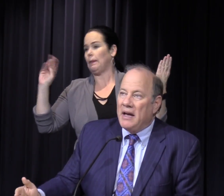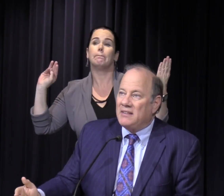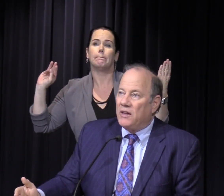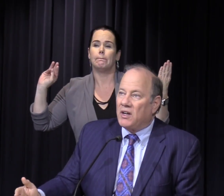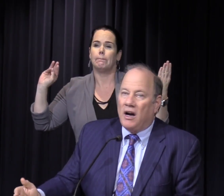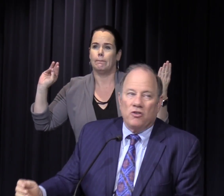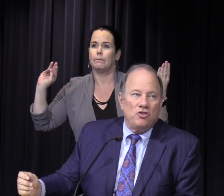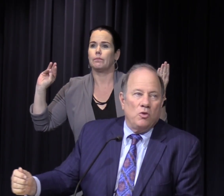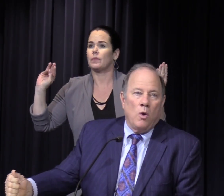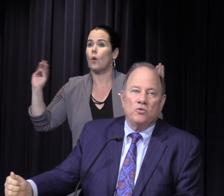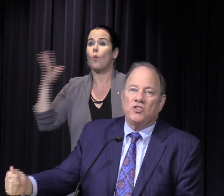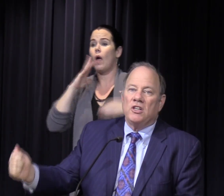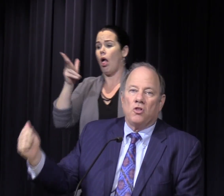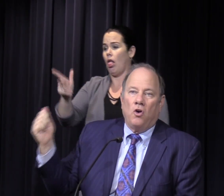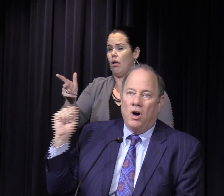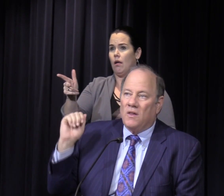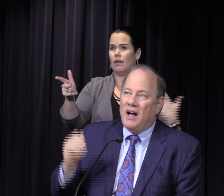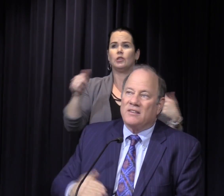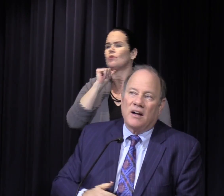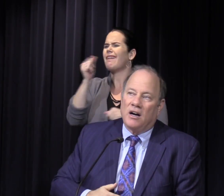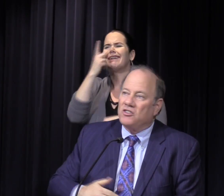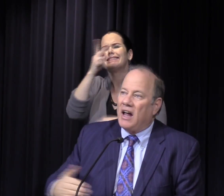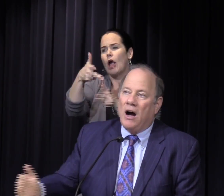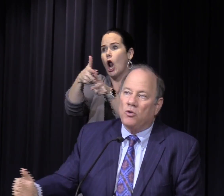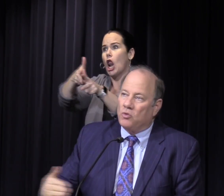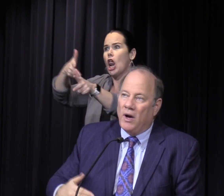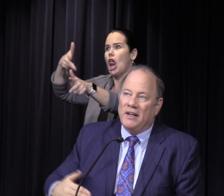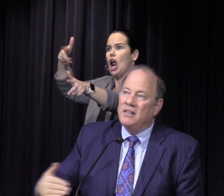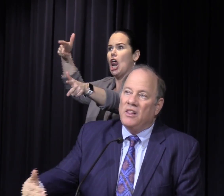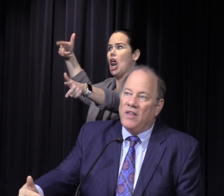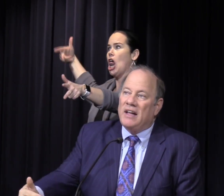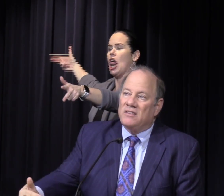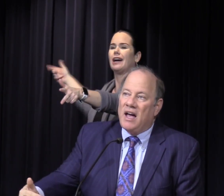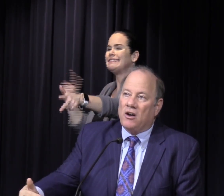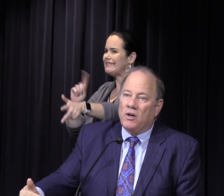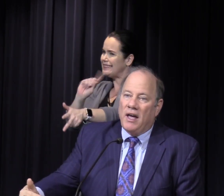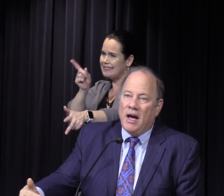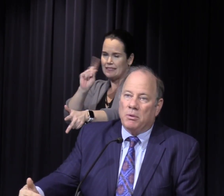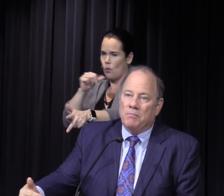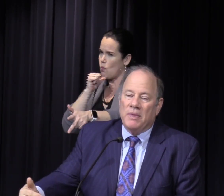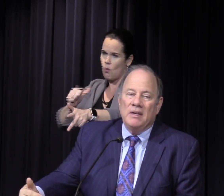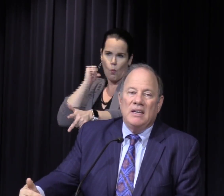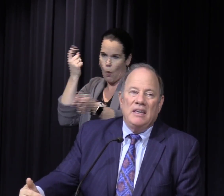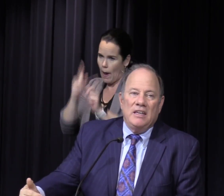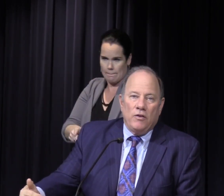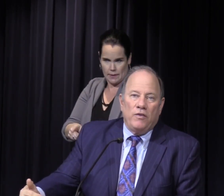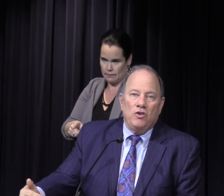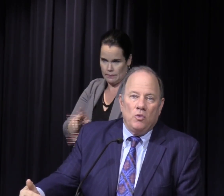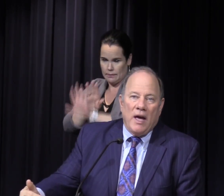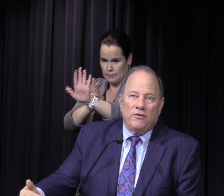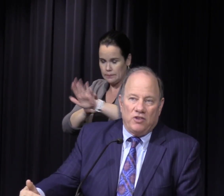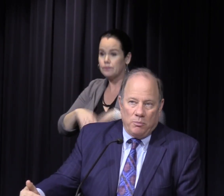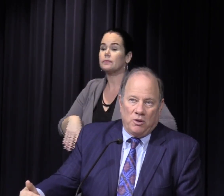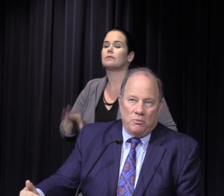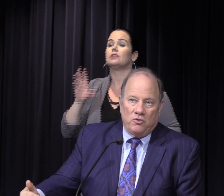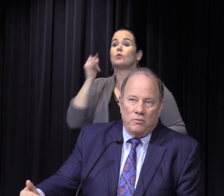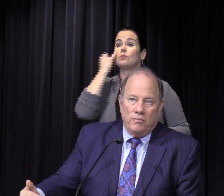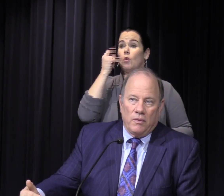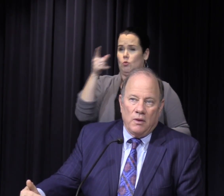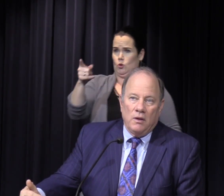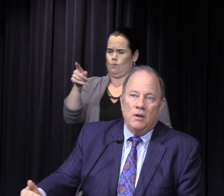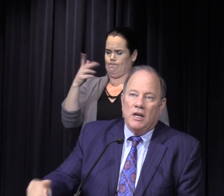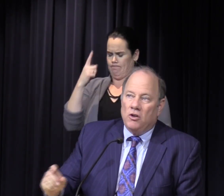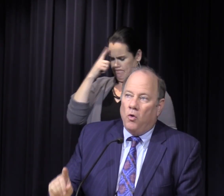will space out the cars so you won't see long lines of cars and hours away. That's not going to happen. If you have